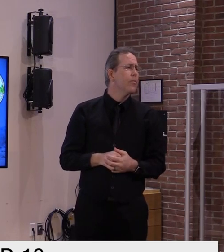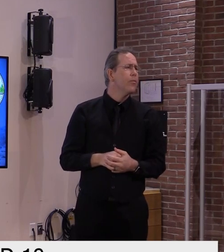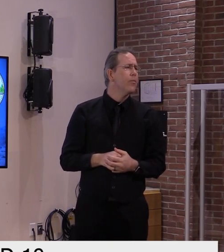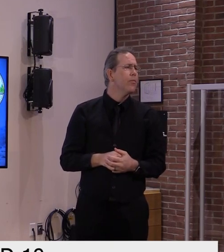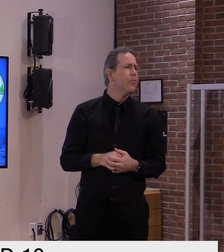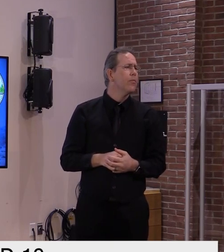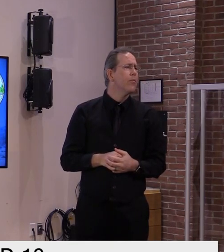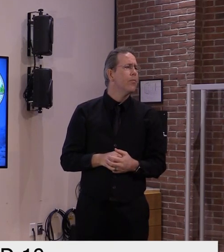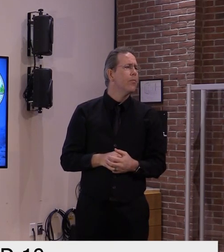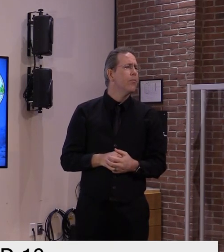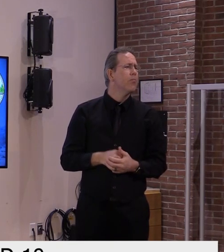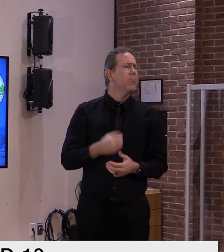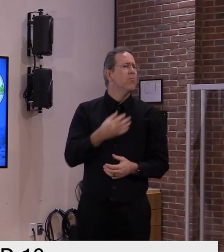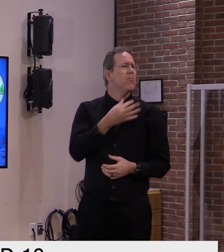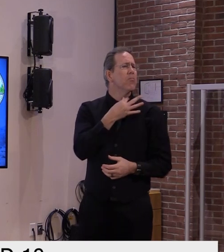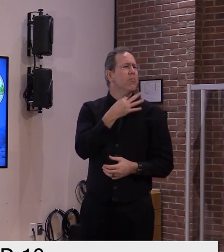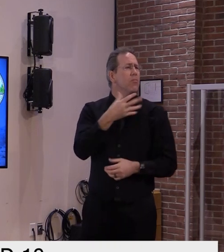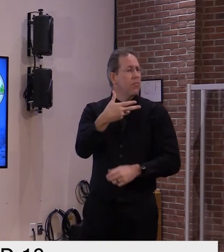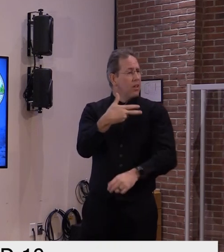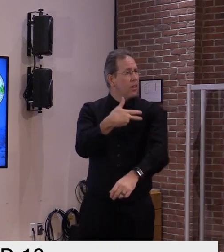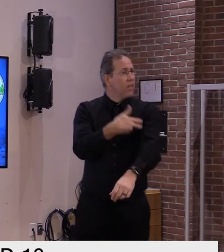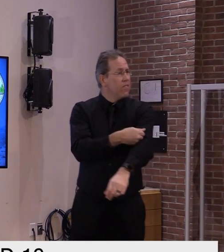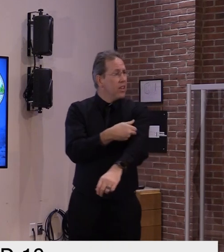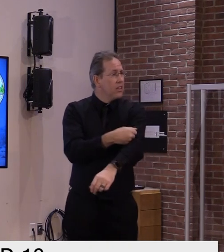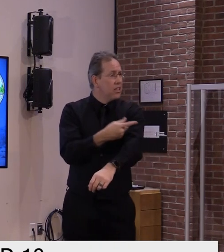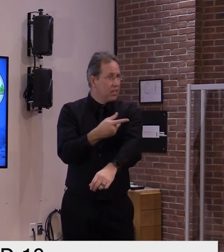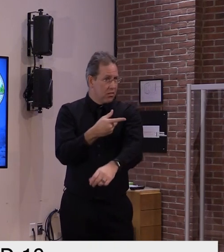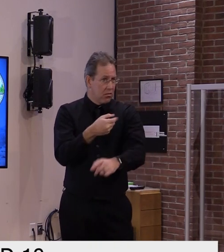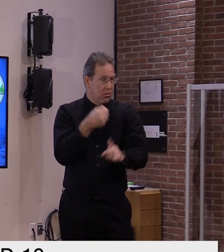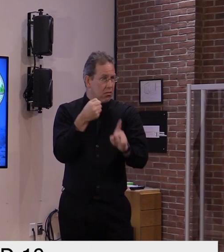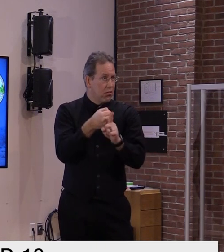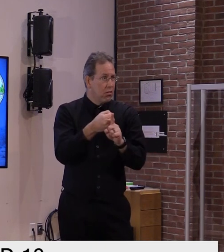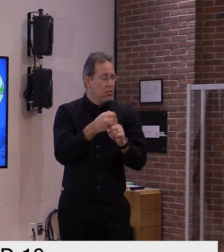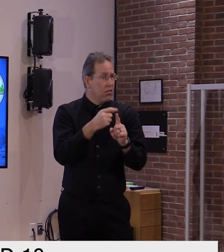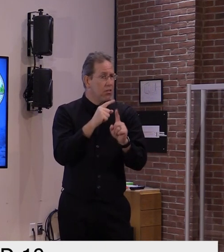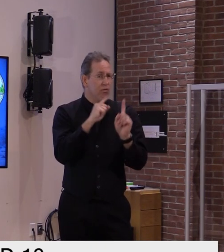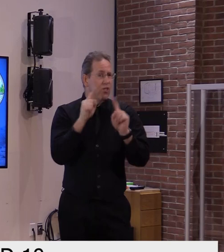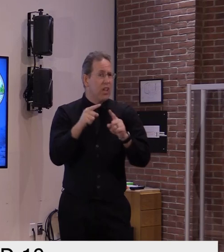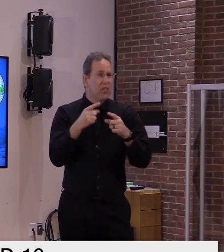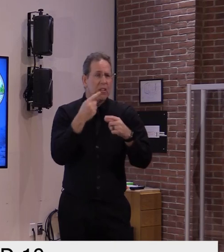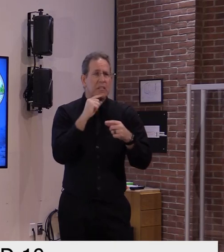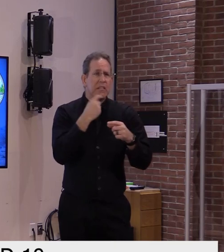the virus itself, or to the virus, to the vaccine itself?